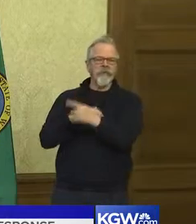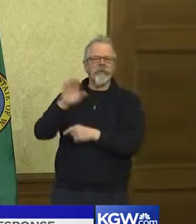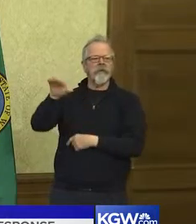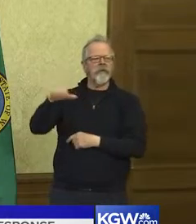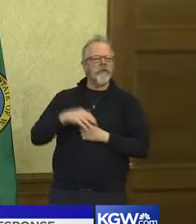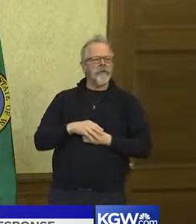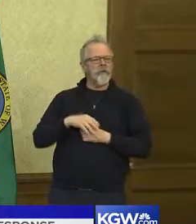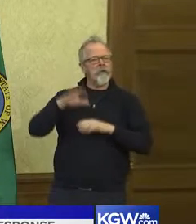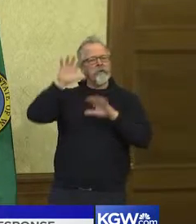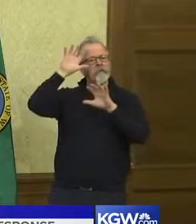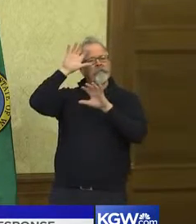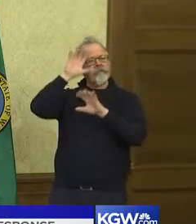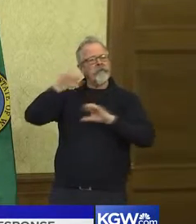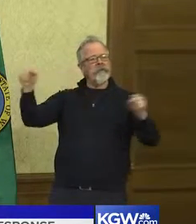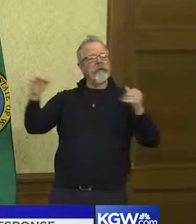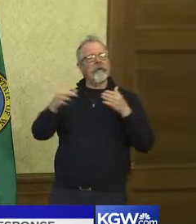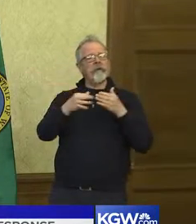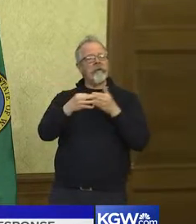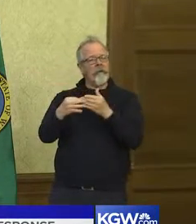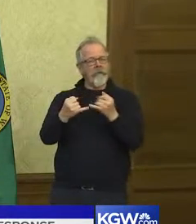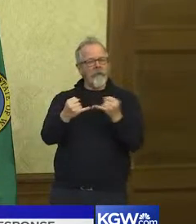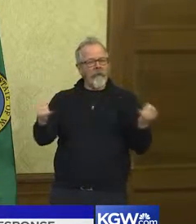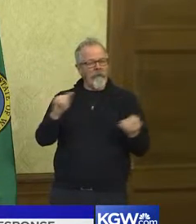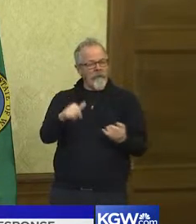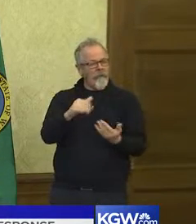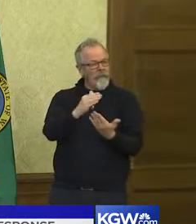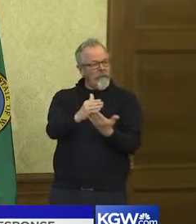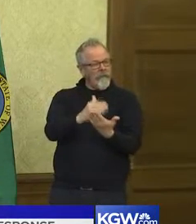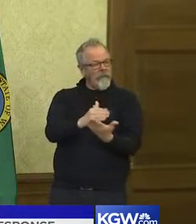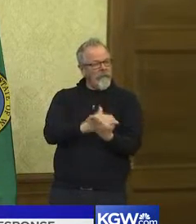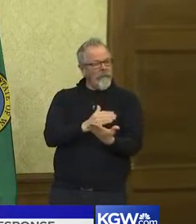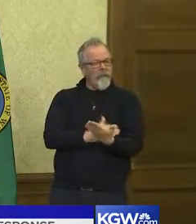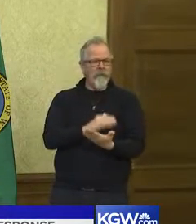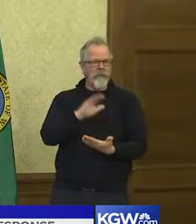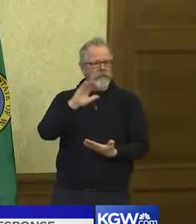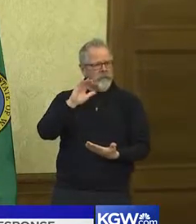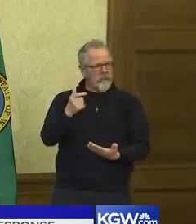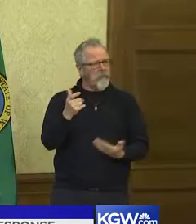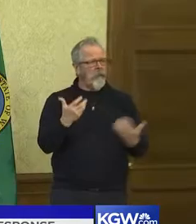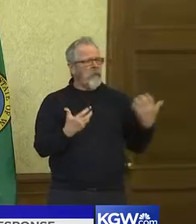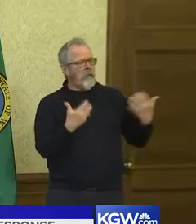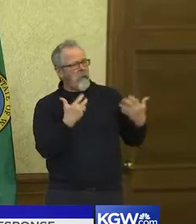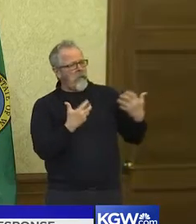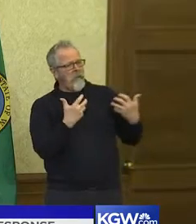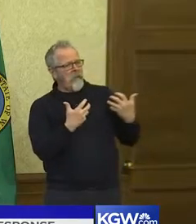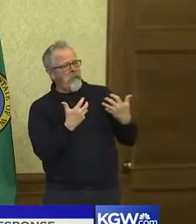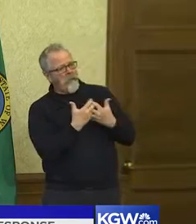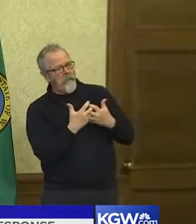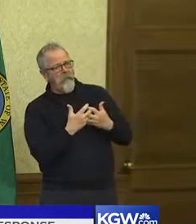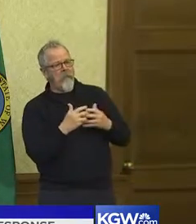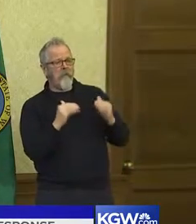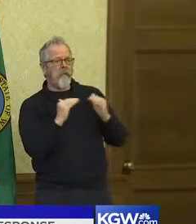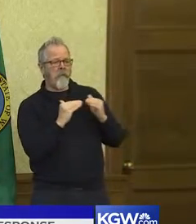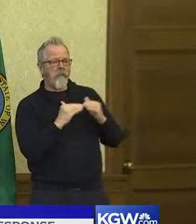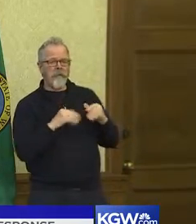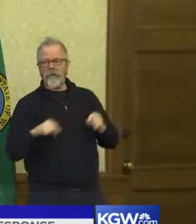it with people who are anxious to see you reopen things that the president's guidelines seem to generally track with